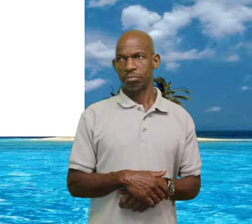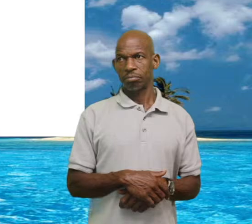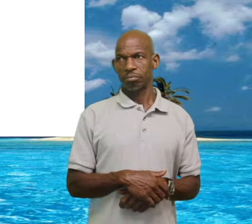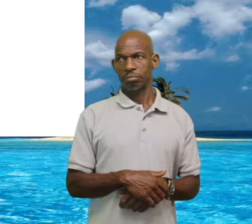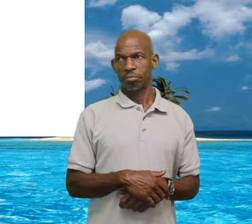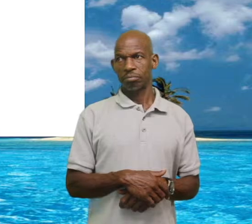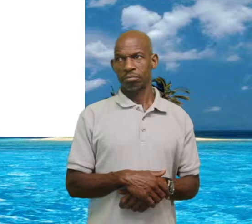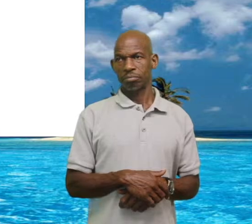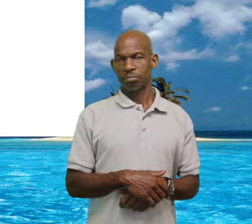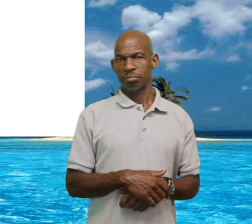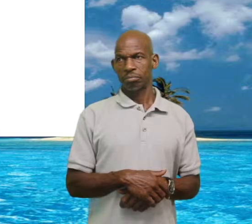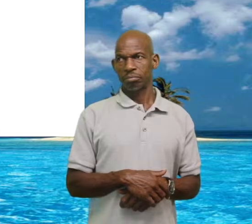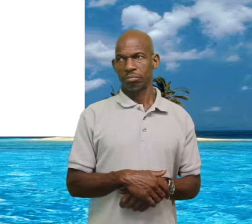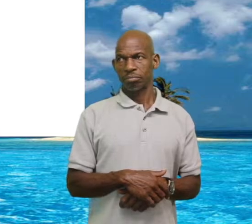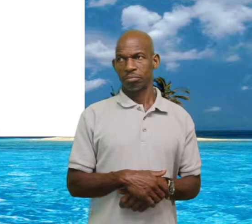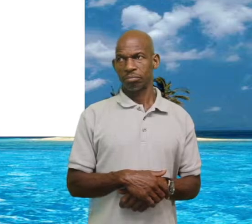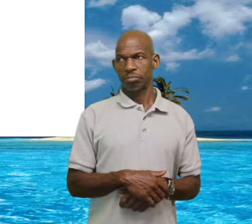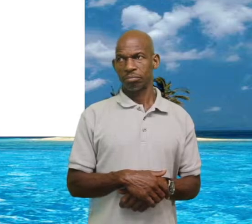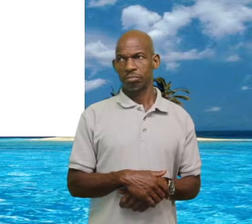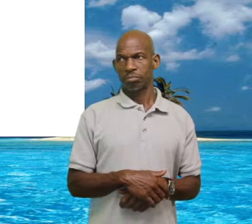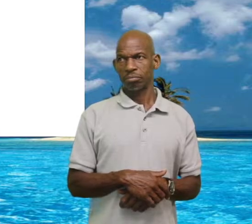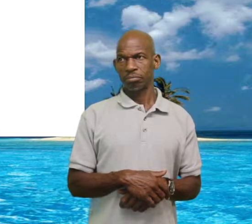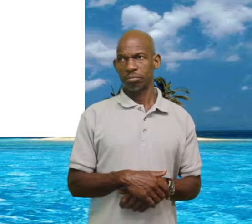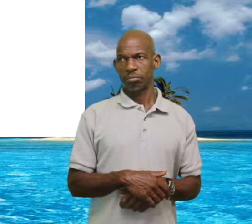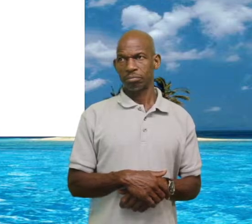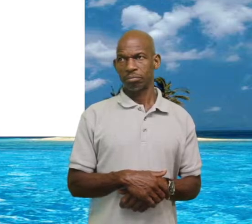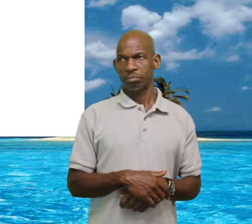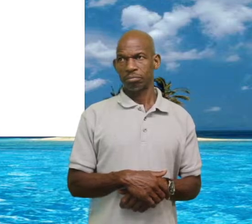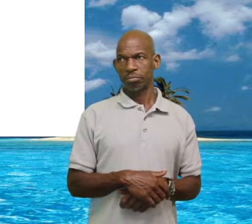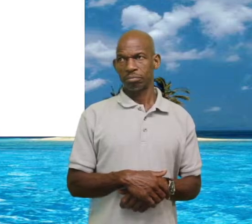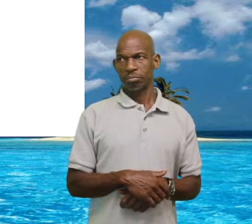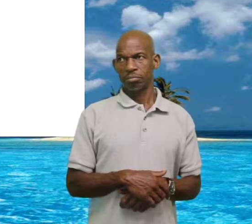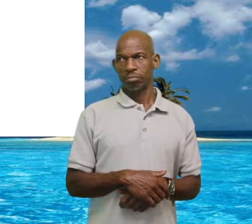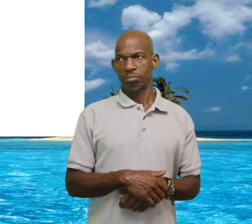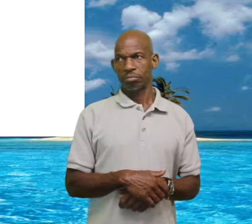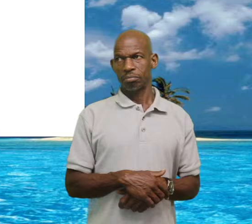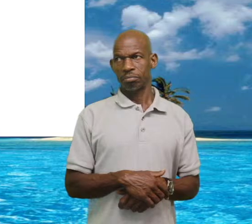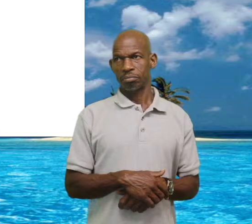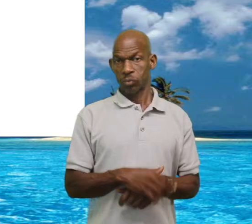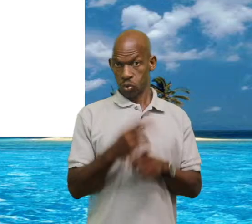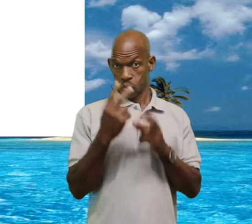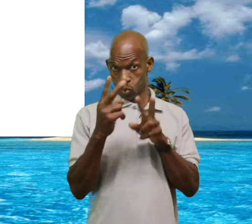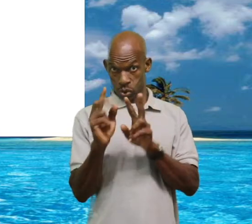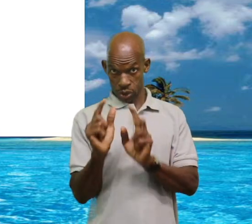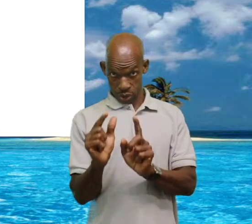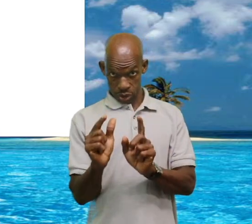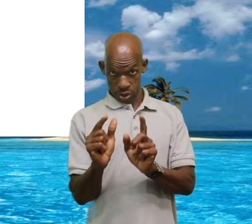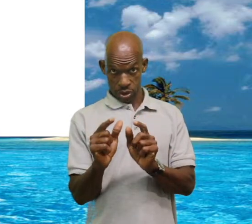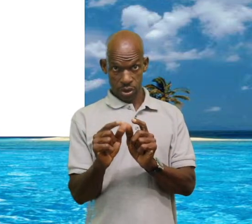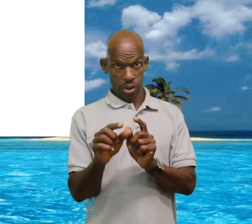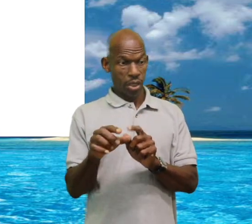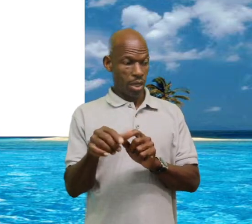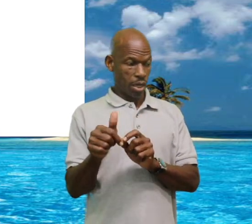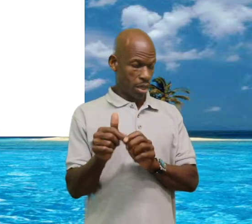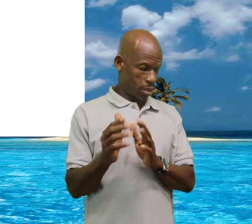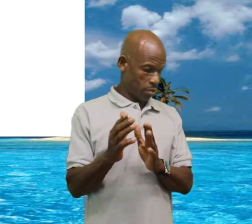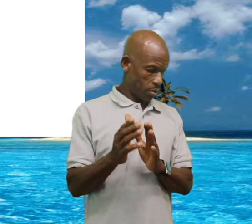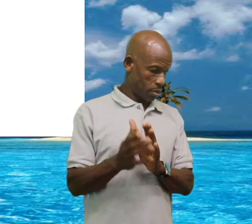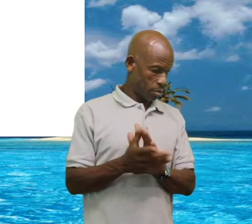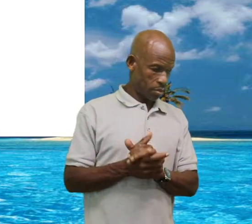I can say an, I have to say an, I have to use an, then I'm